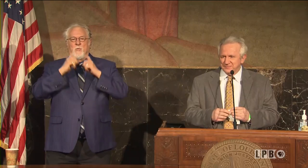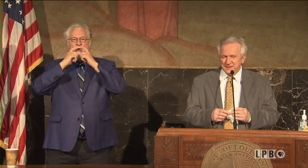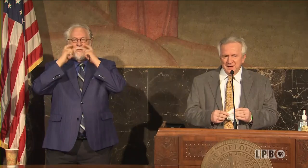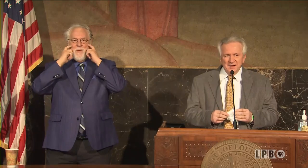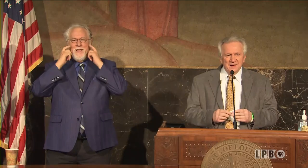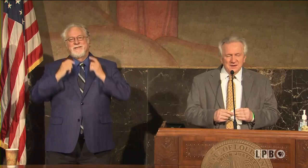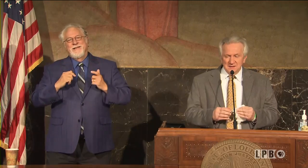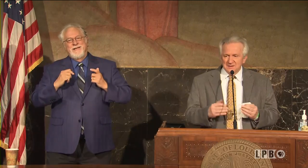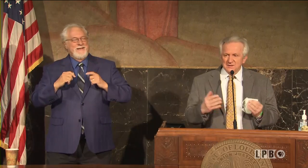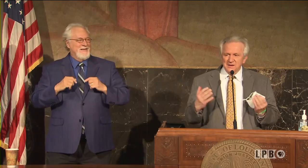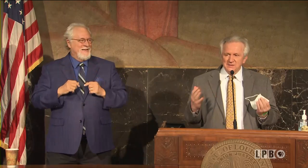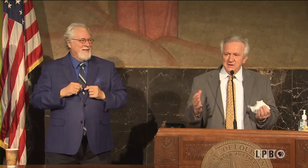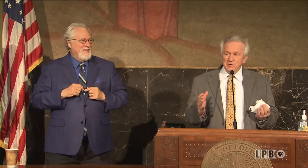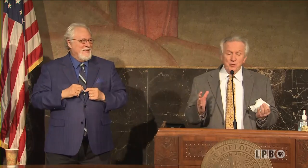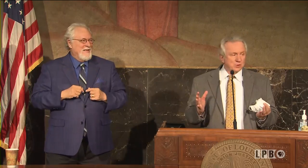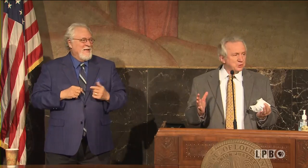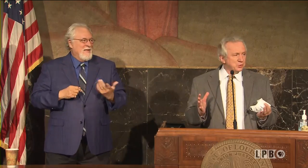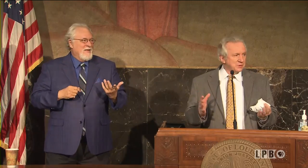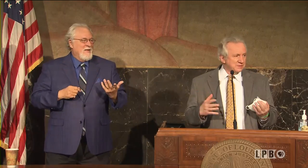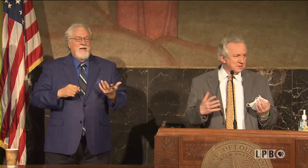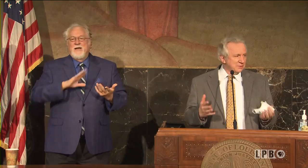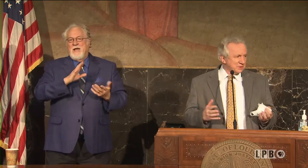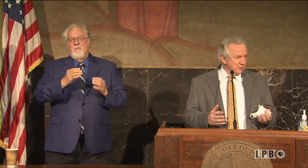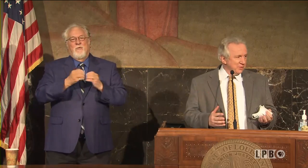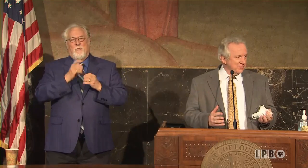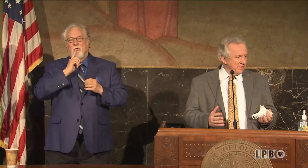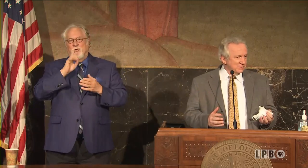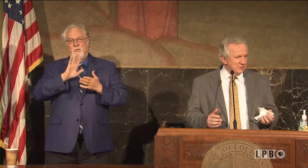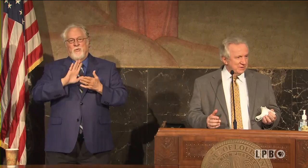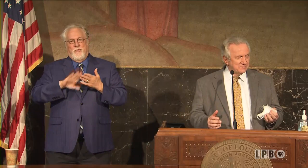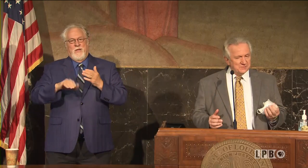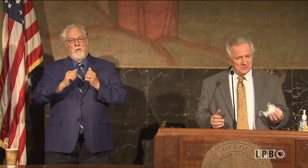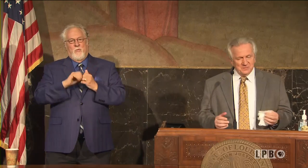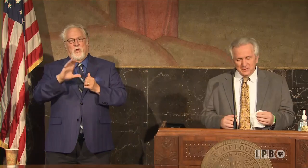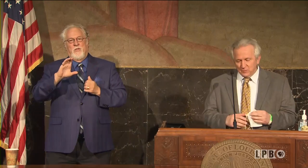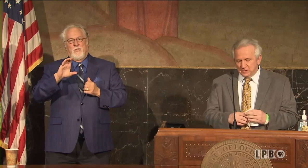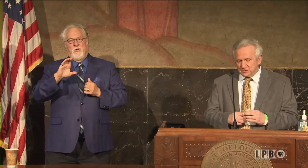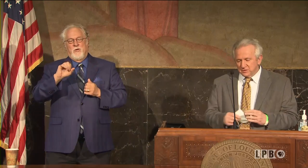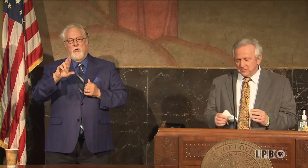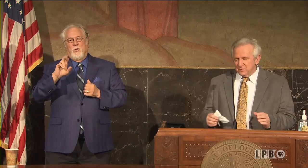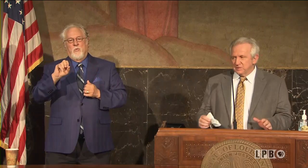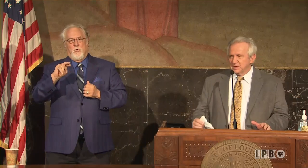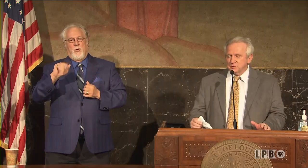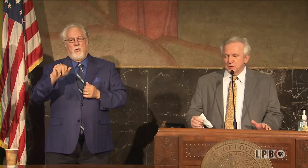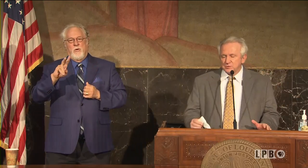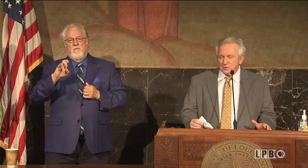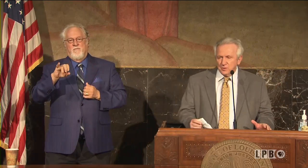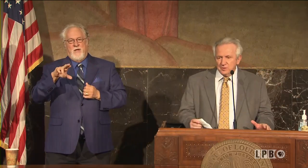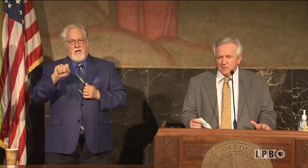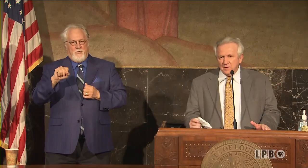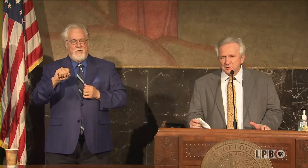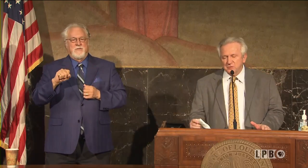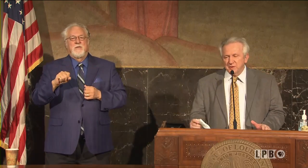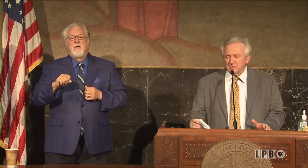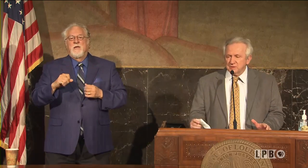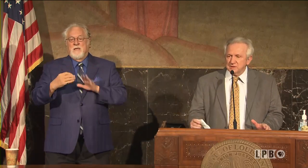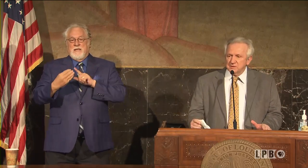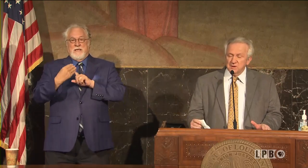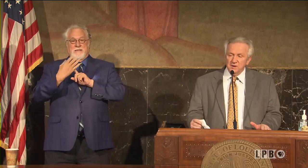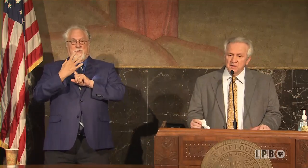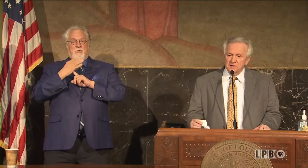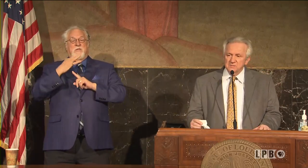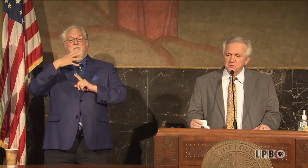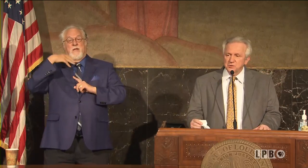on. Never more true than dealing with coronavirus, right? The risk of being exposed to coronavirus if you're